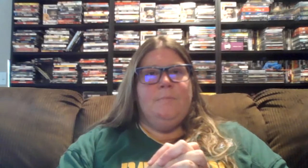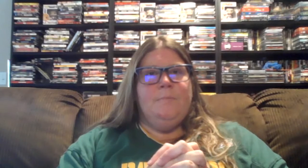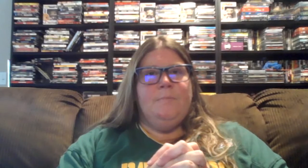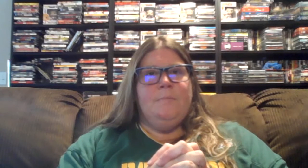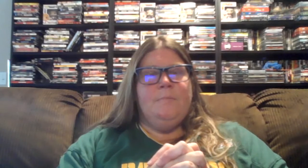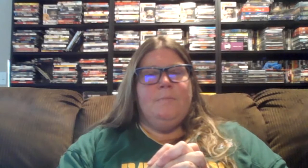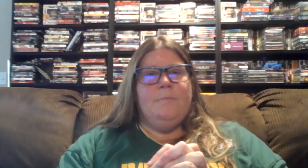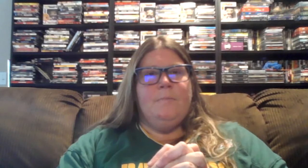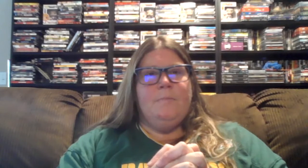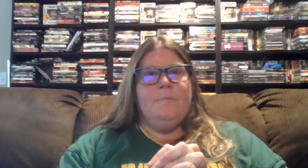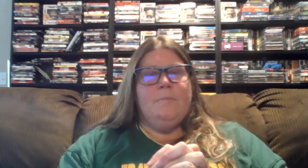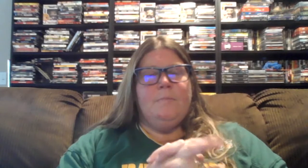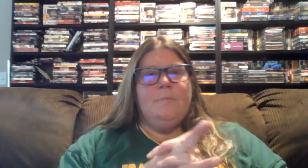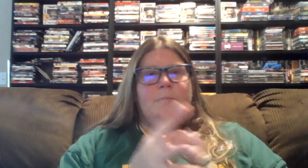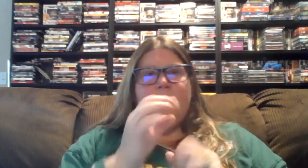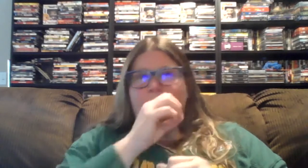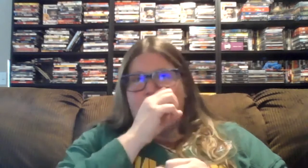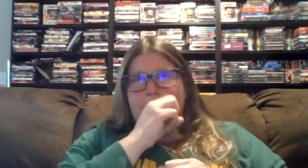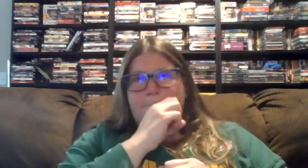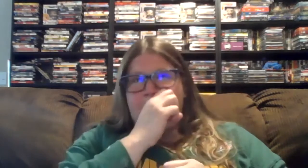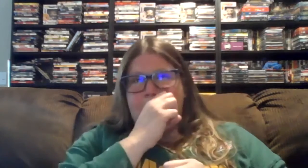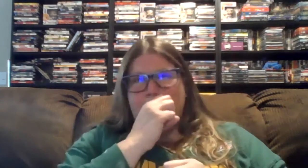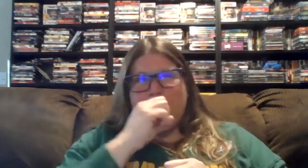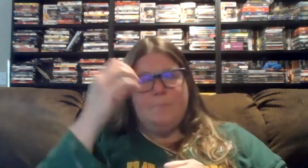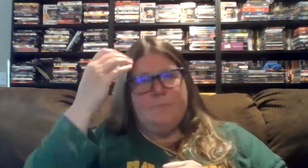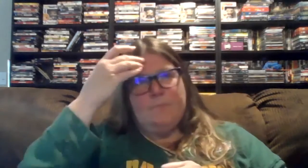We were in a restaurant the other day, and this whole table were